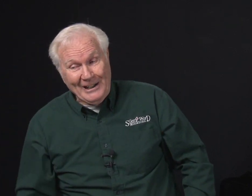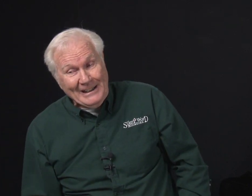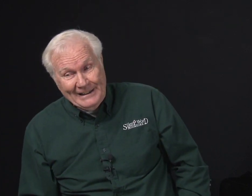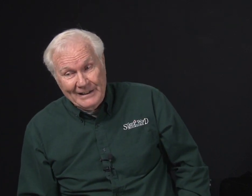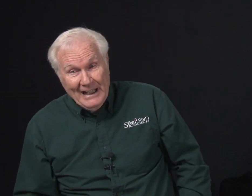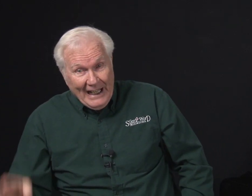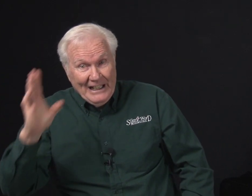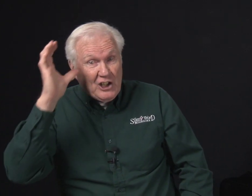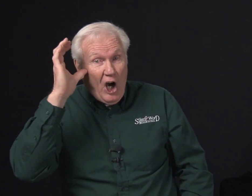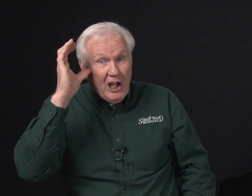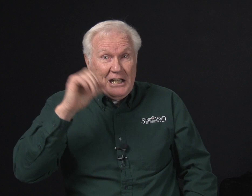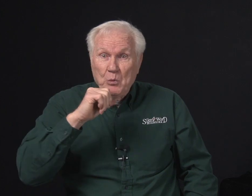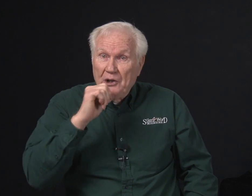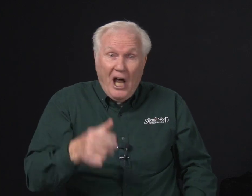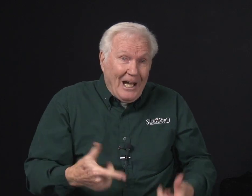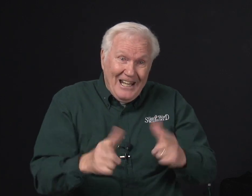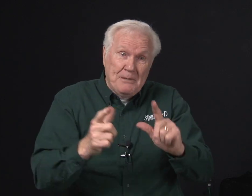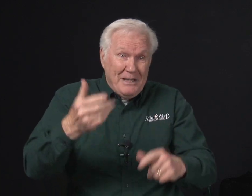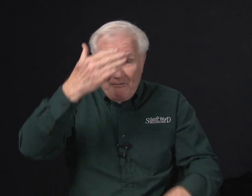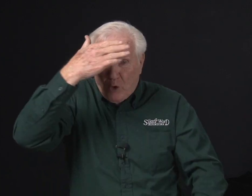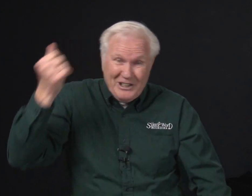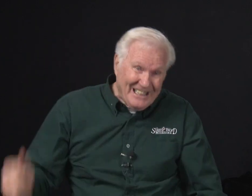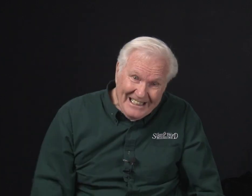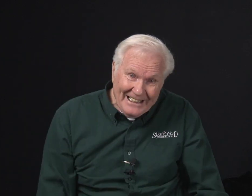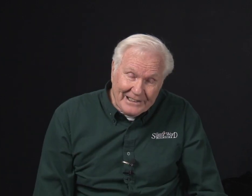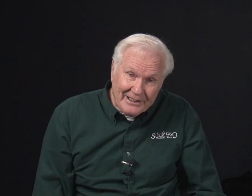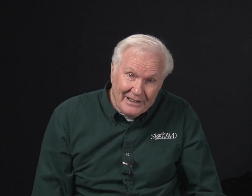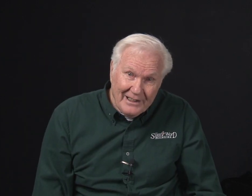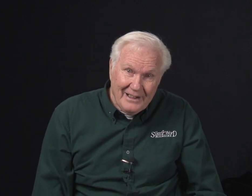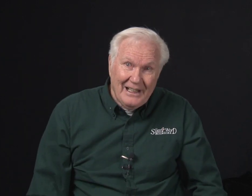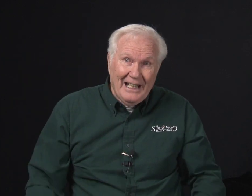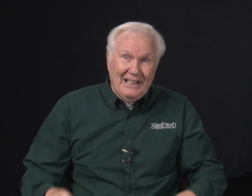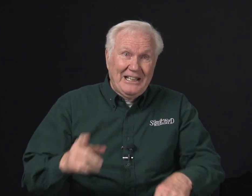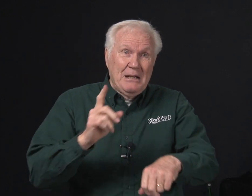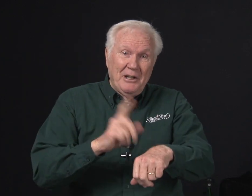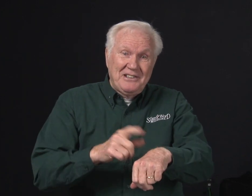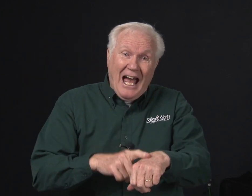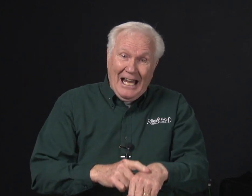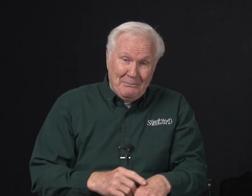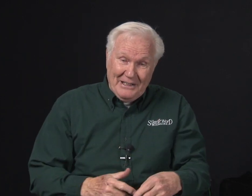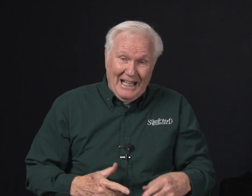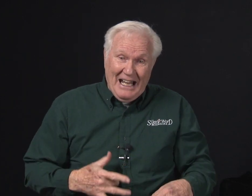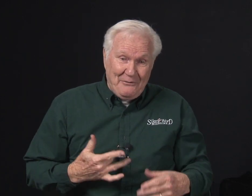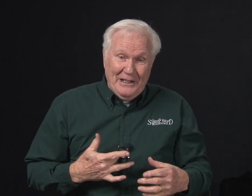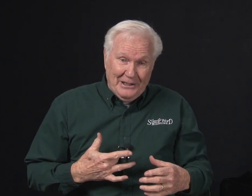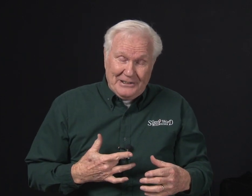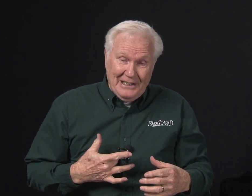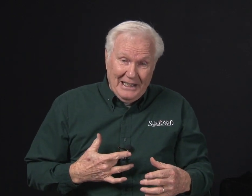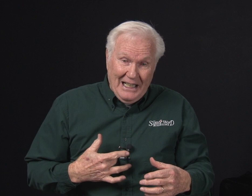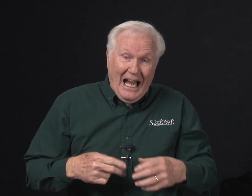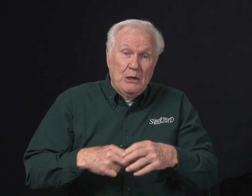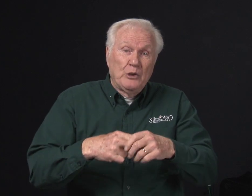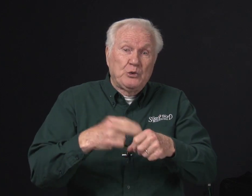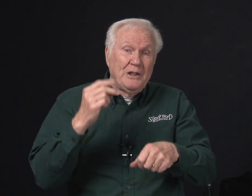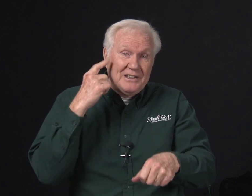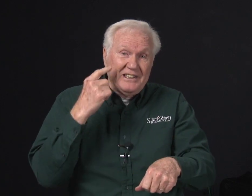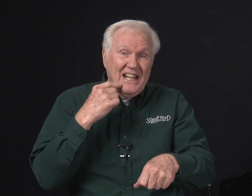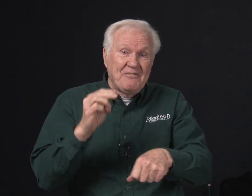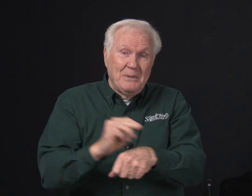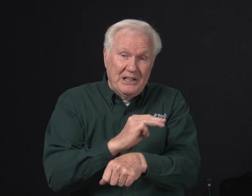Carlene. And Carlene will not let me forget. And there came a time that I felt I would quit the deaf